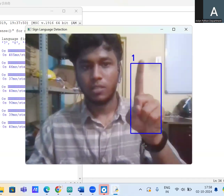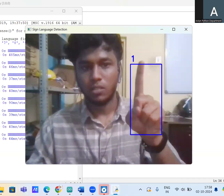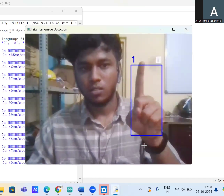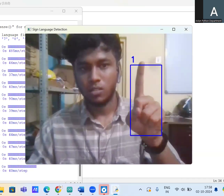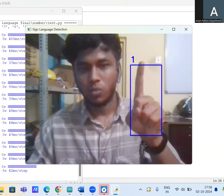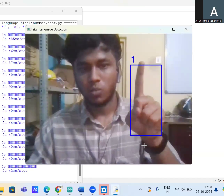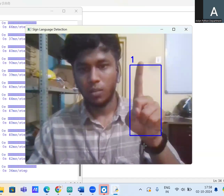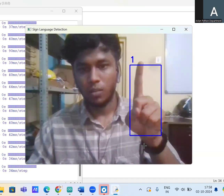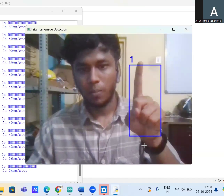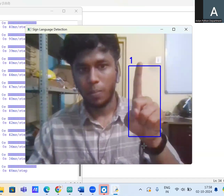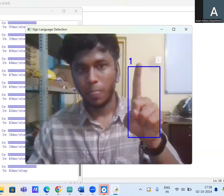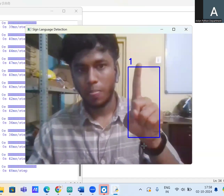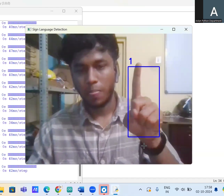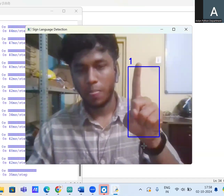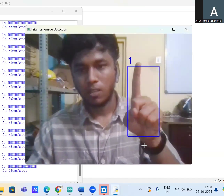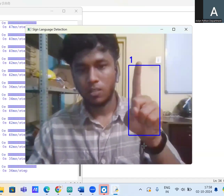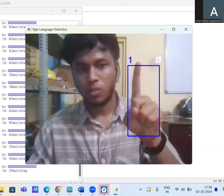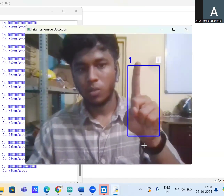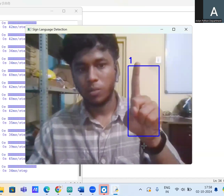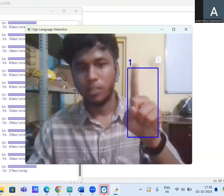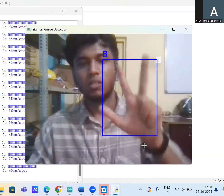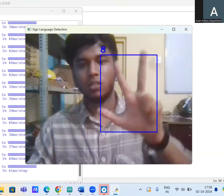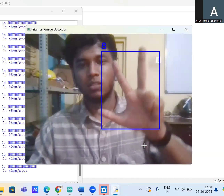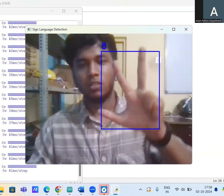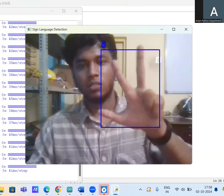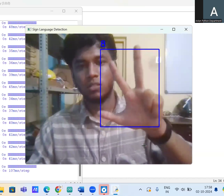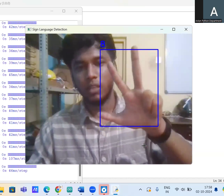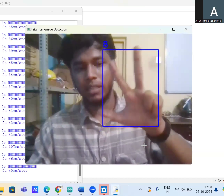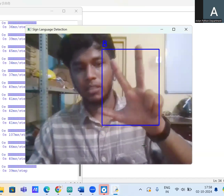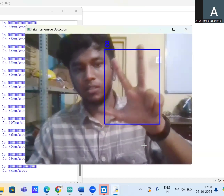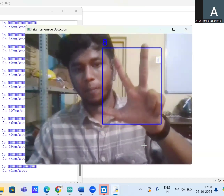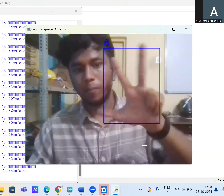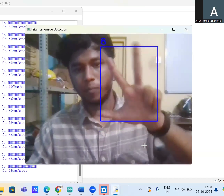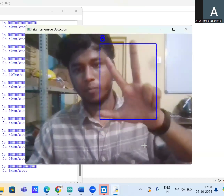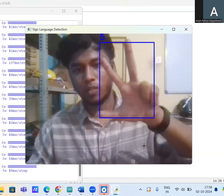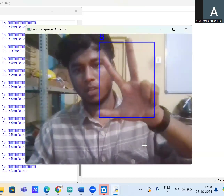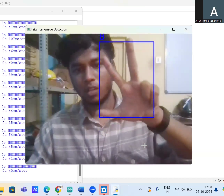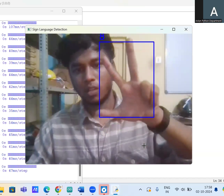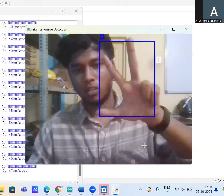And see this one. This one will look at axis 8